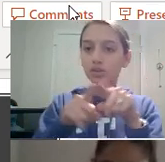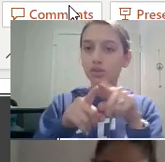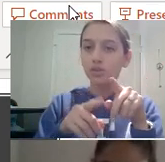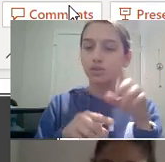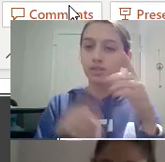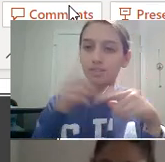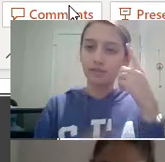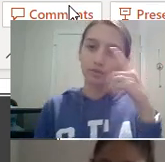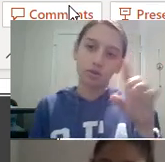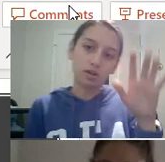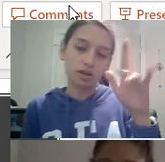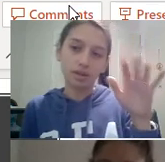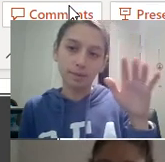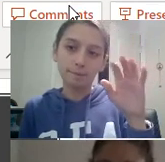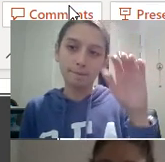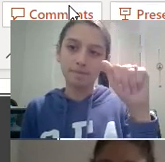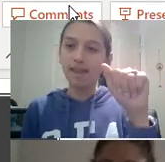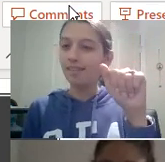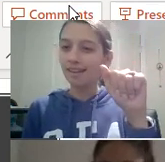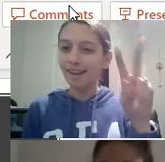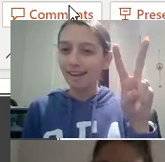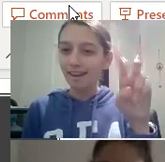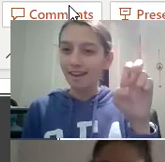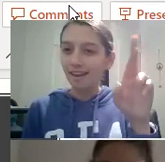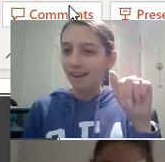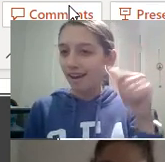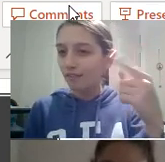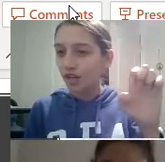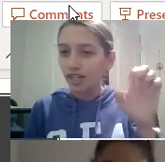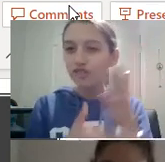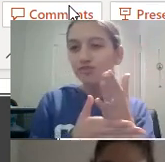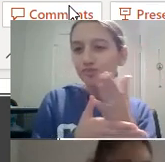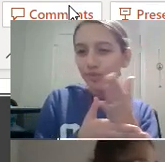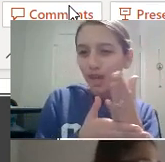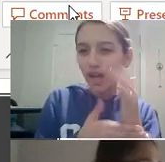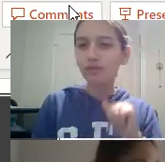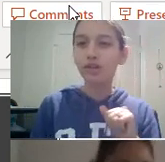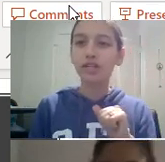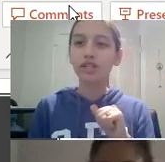And also the sign for like average,